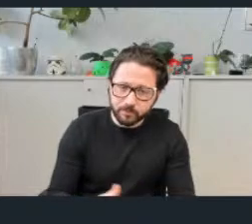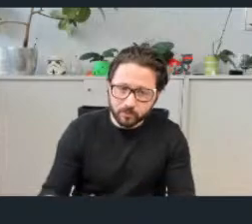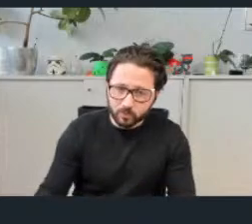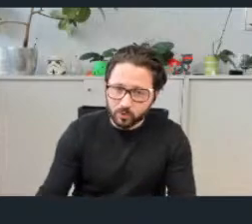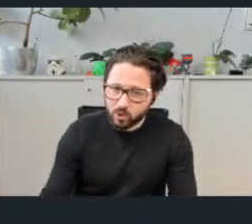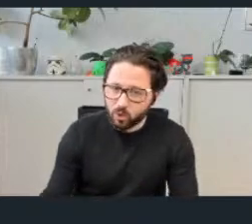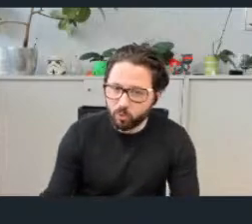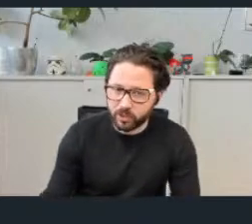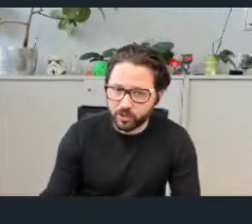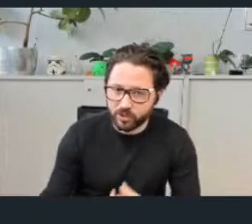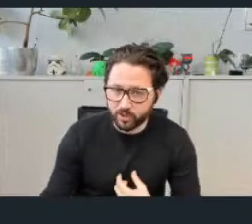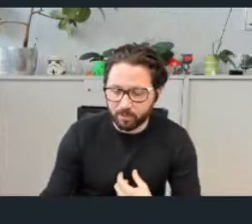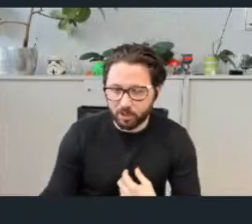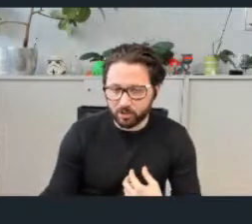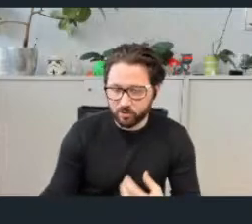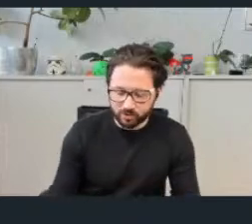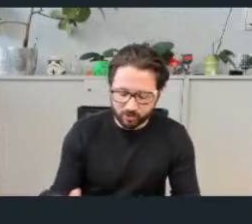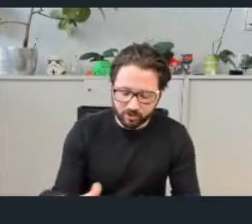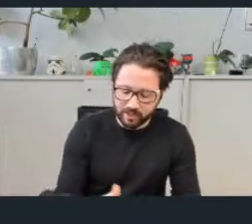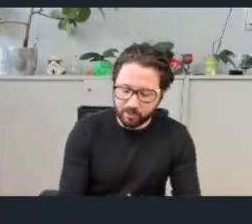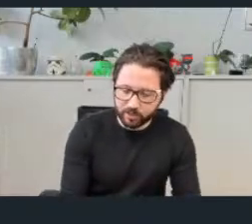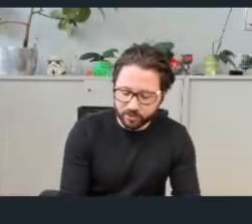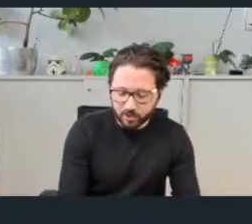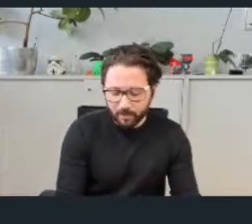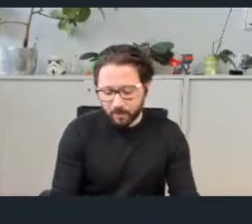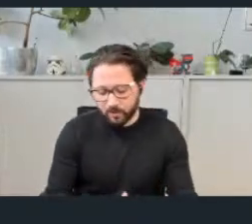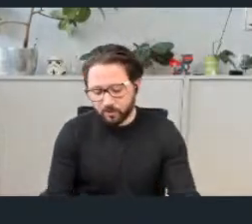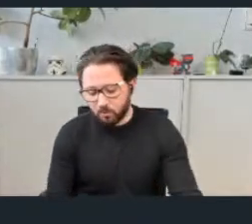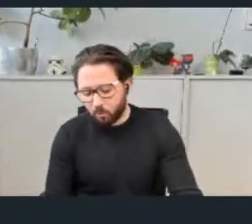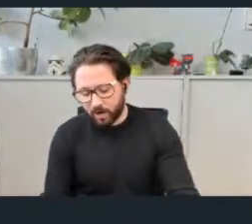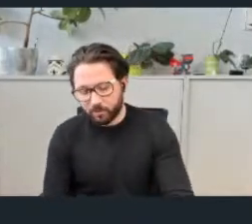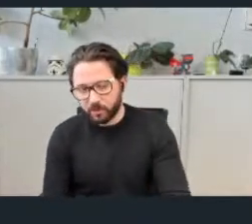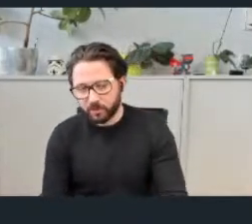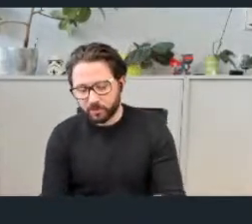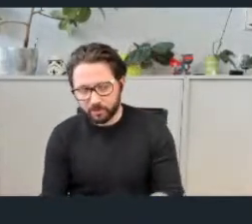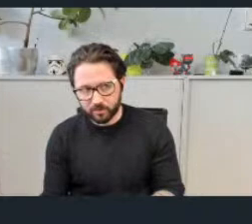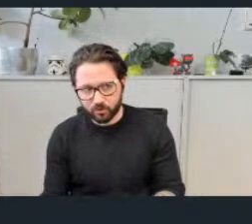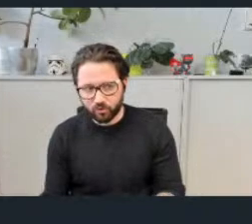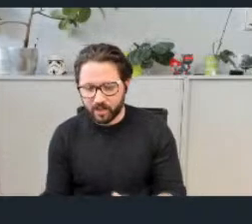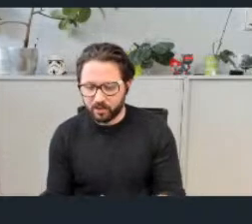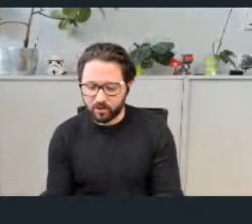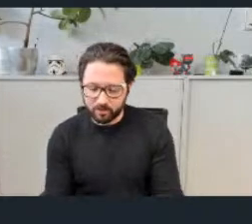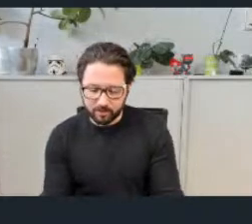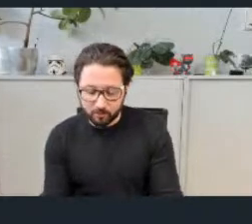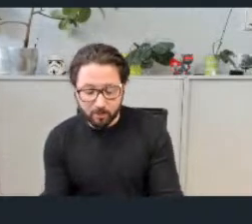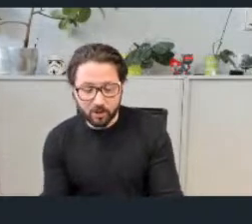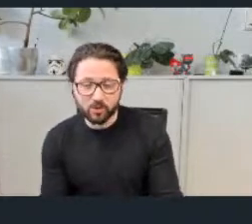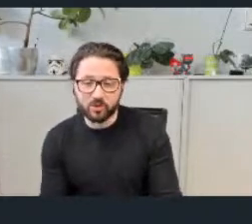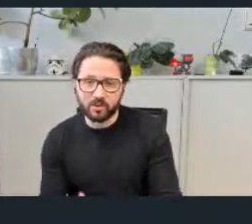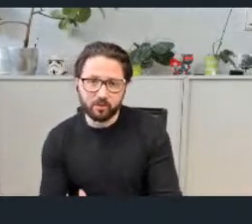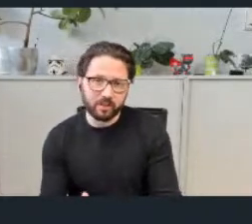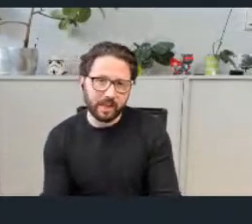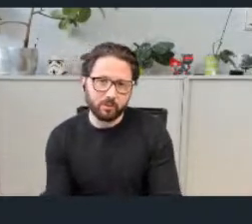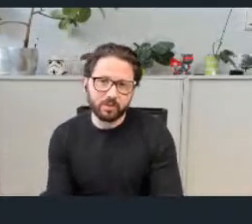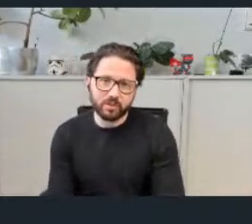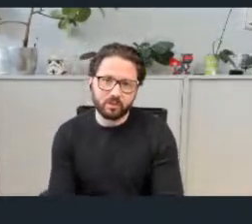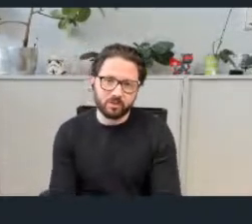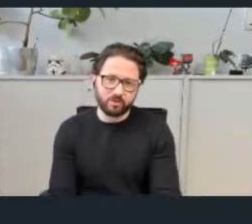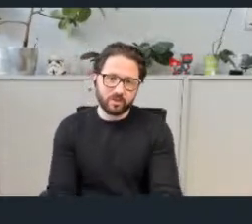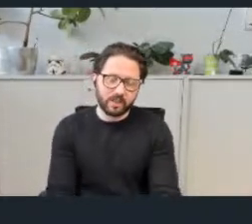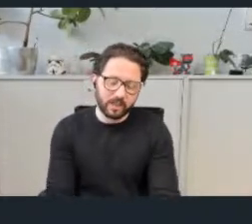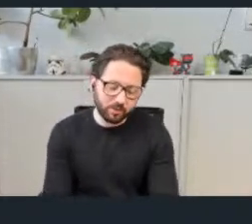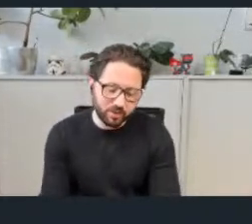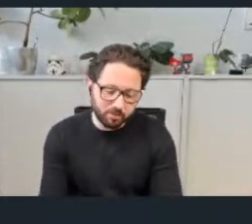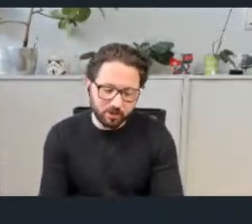set which belongs to a certain language. Why we use different language